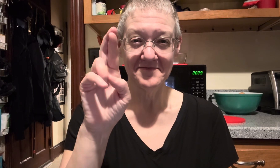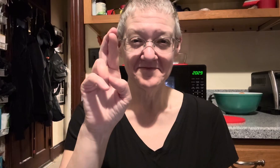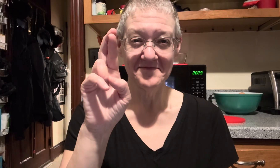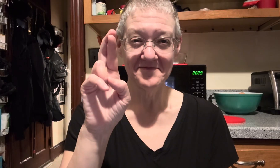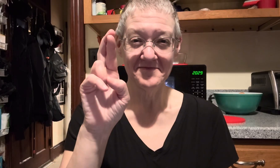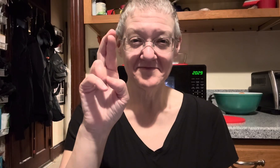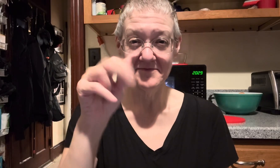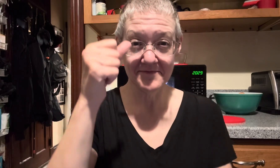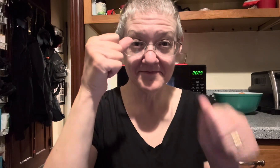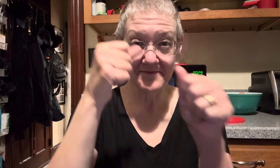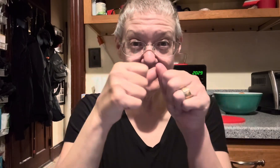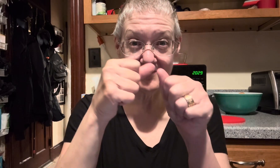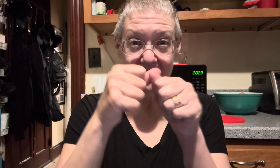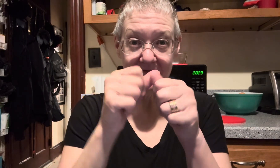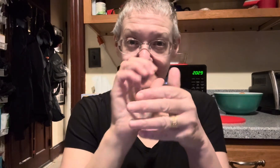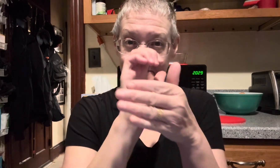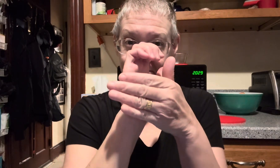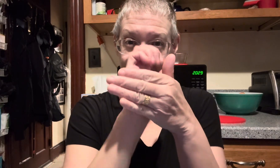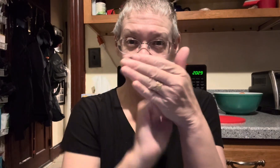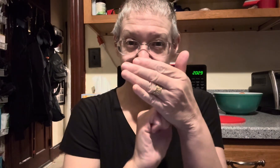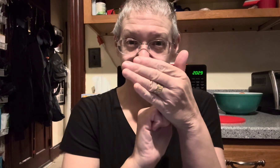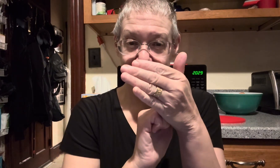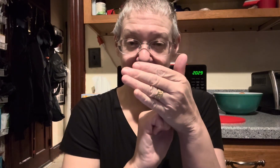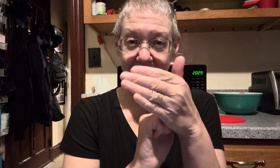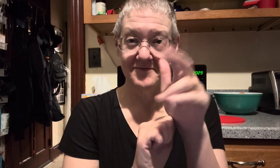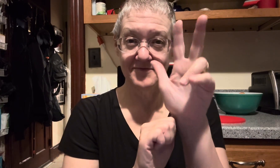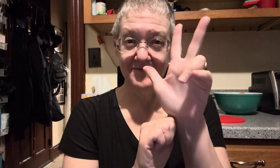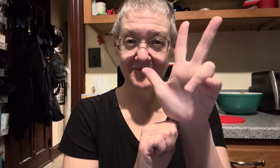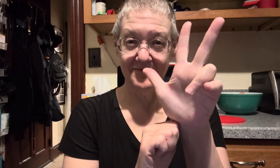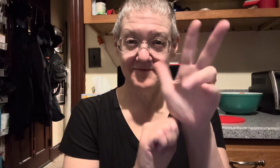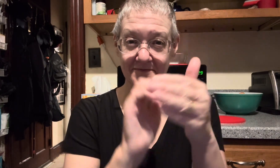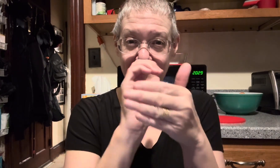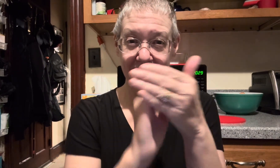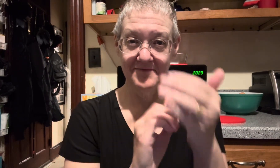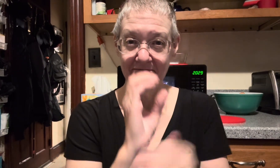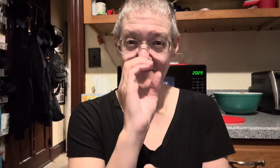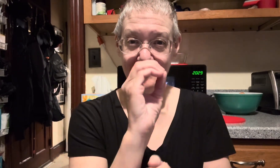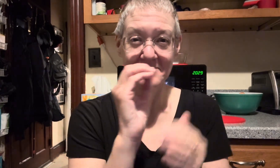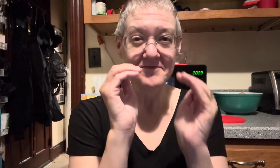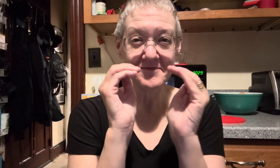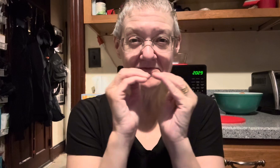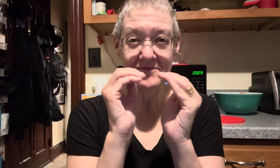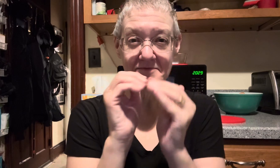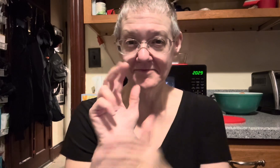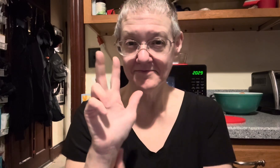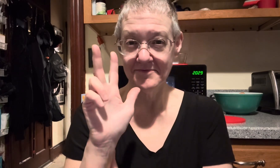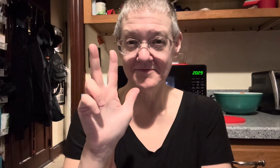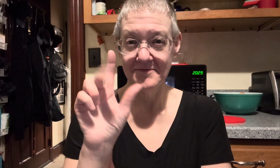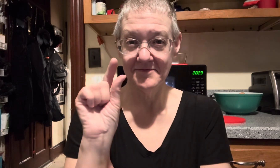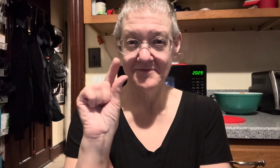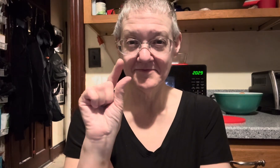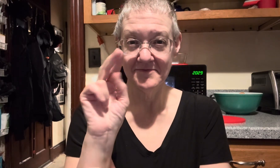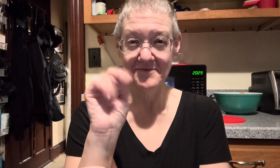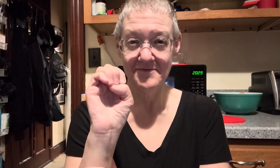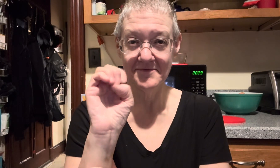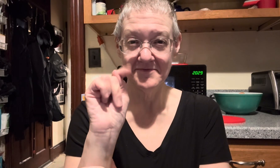to subtract 0 from 3, and that's going to leave you 3 grams of net